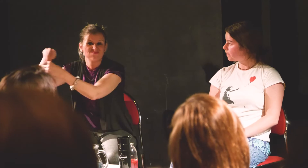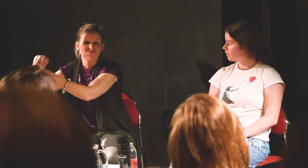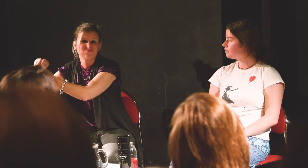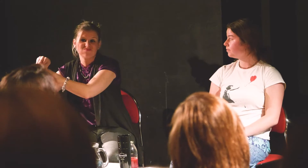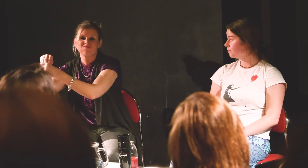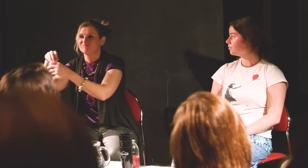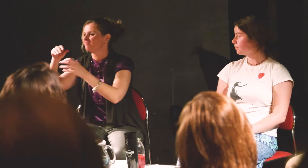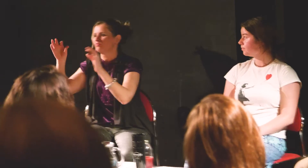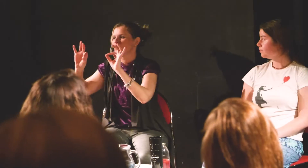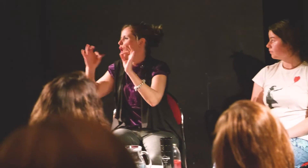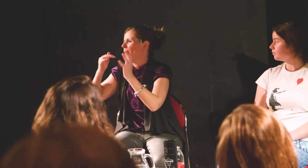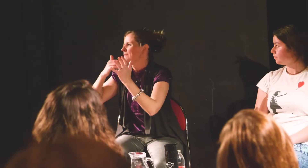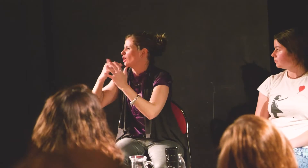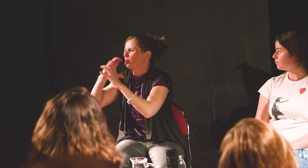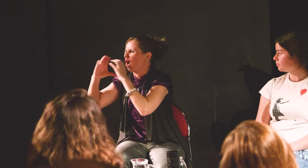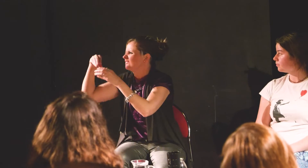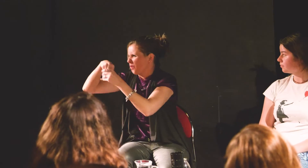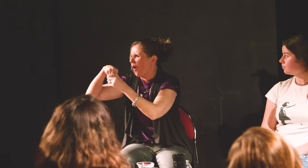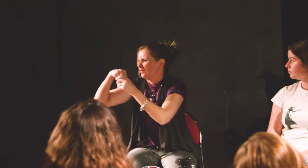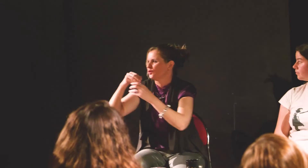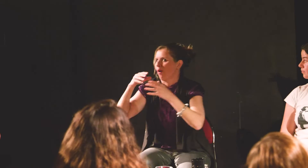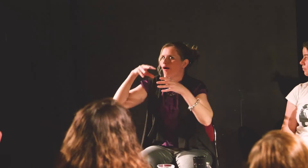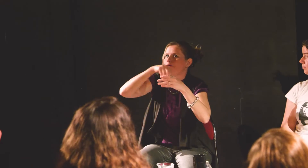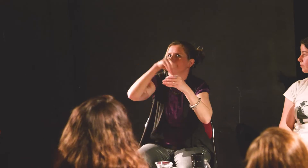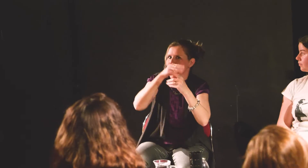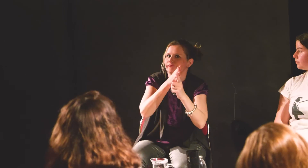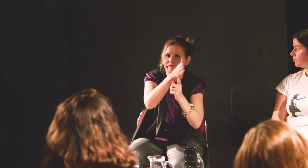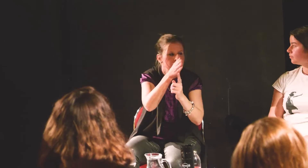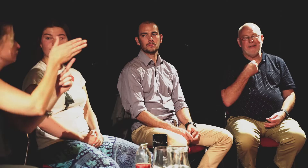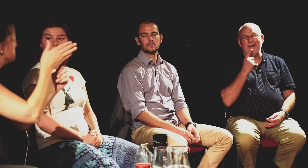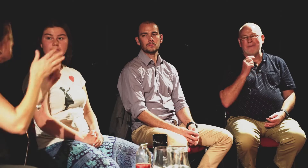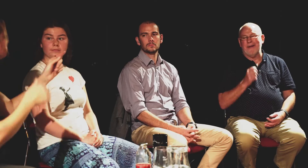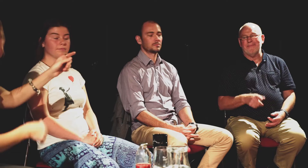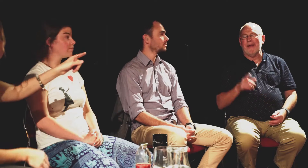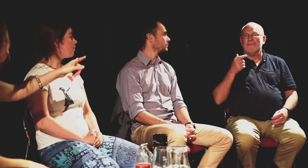deaf community are involved in a variety of sports, and so it doesn't require much communication.